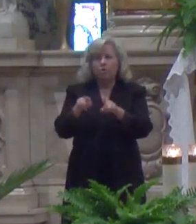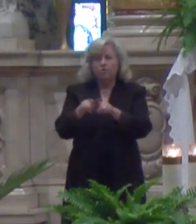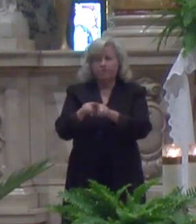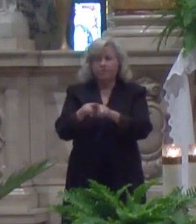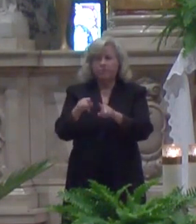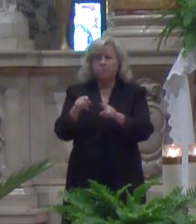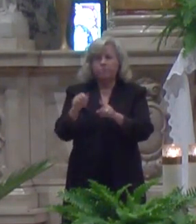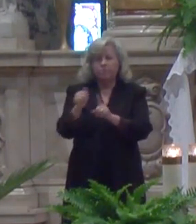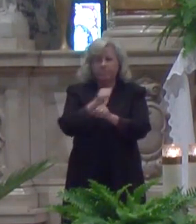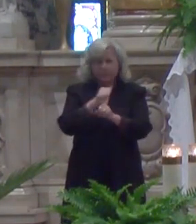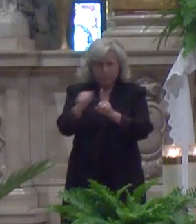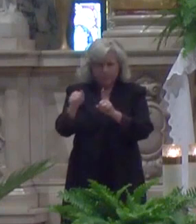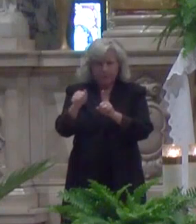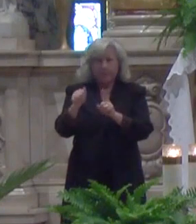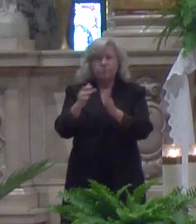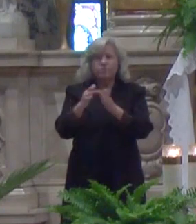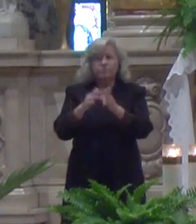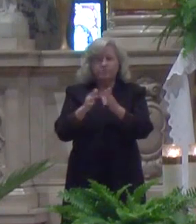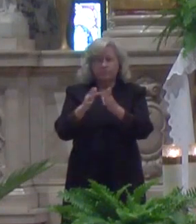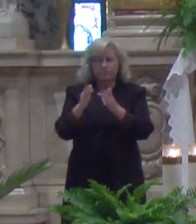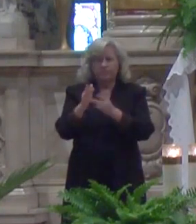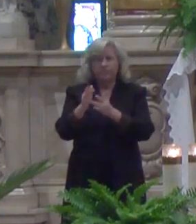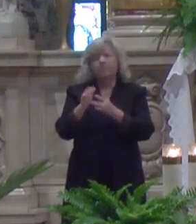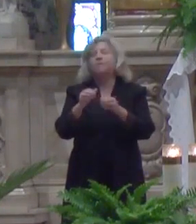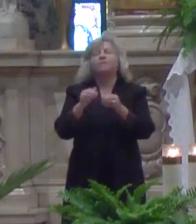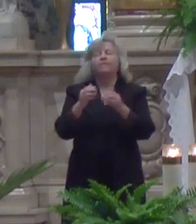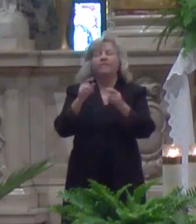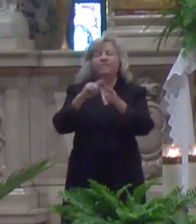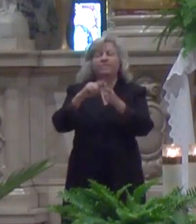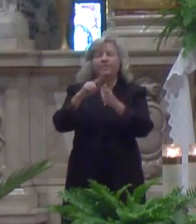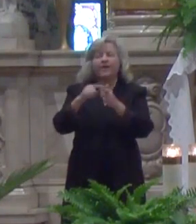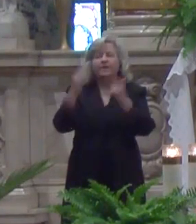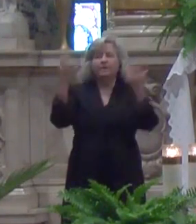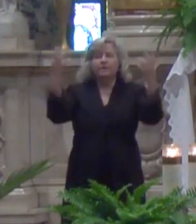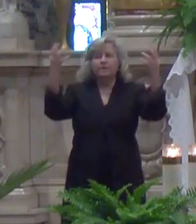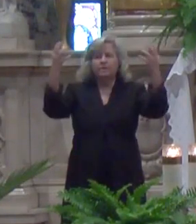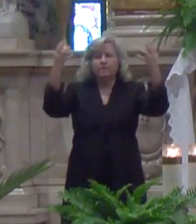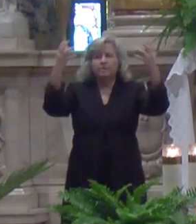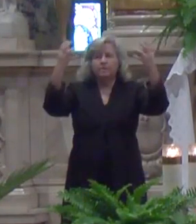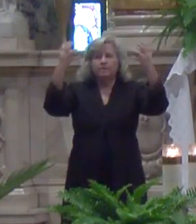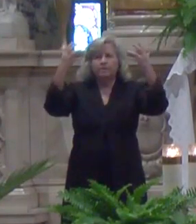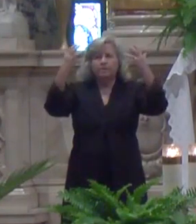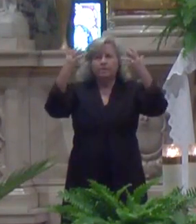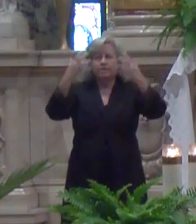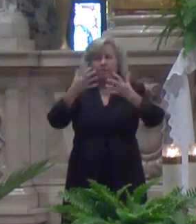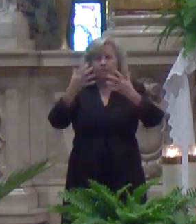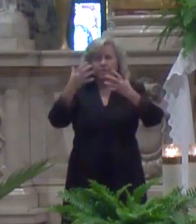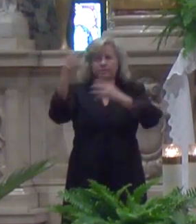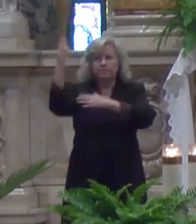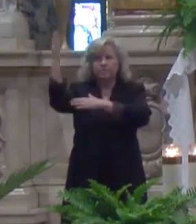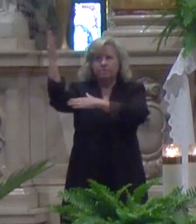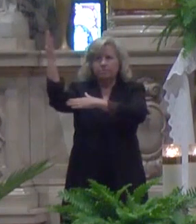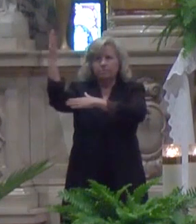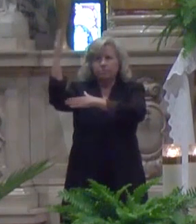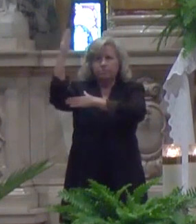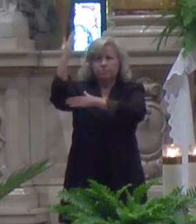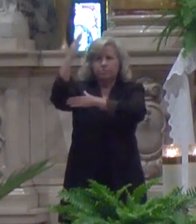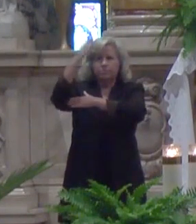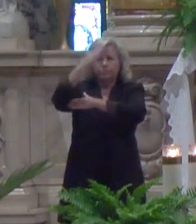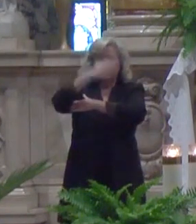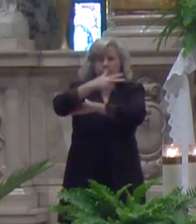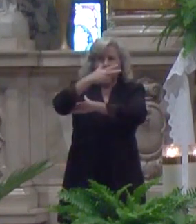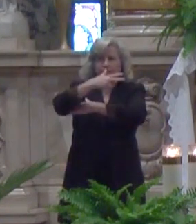the same way. From noon onward, darkness came over the whole land until 3 p.m. And